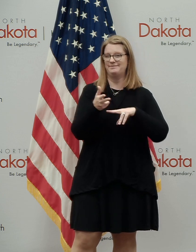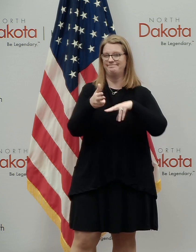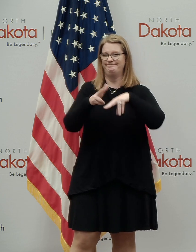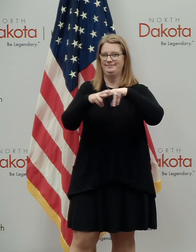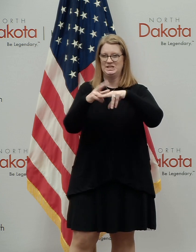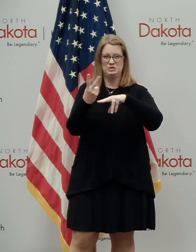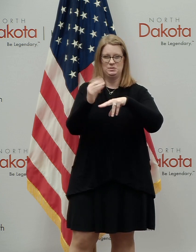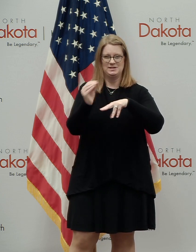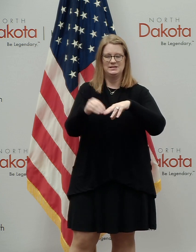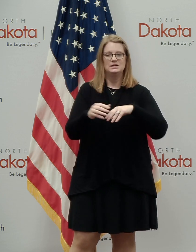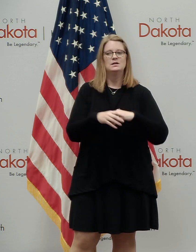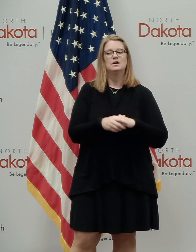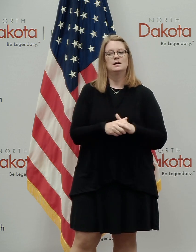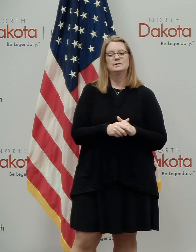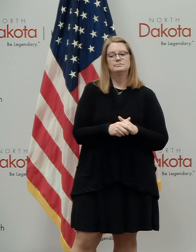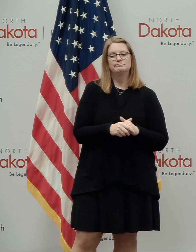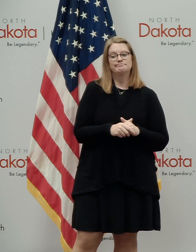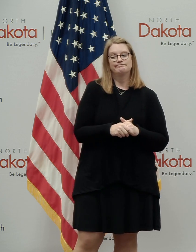we